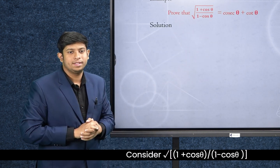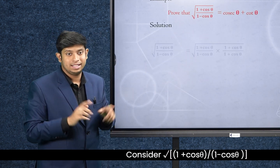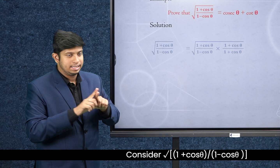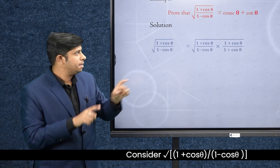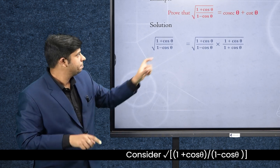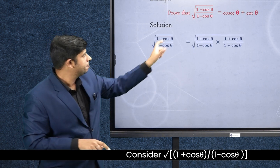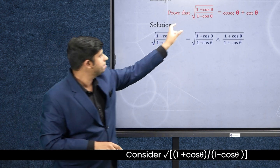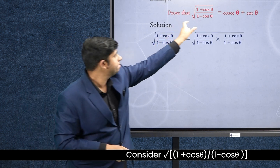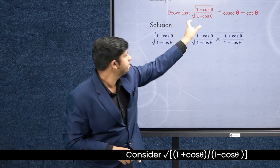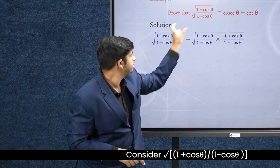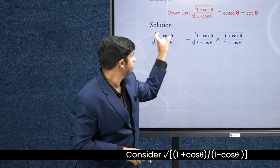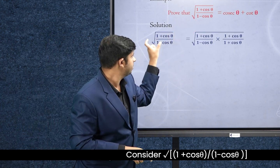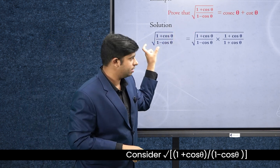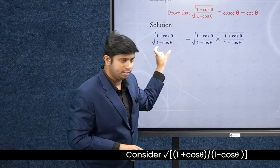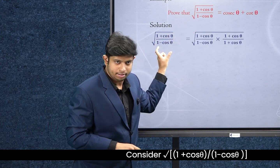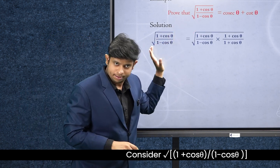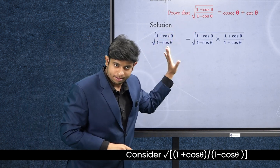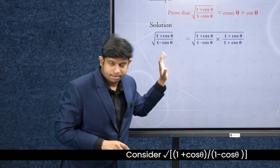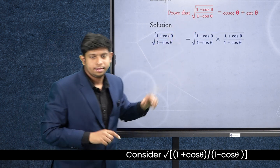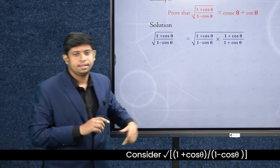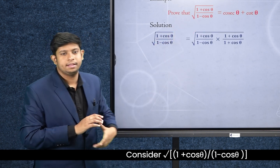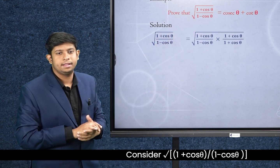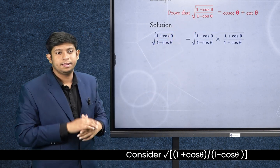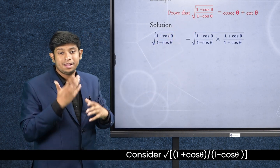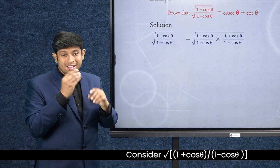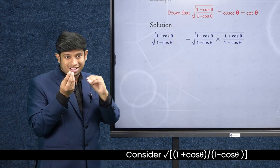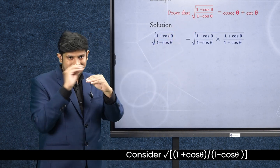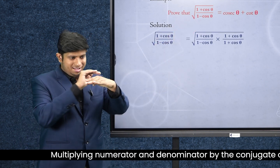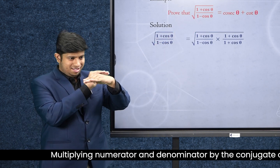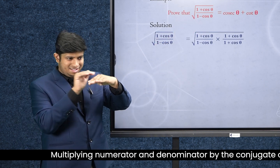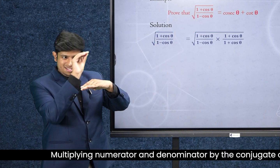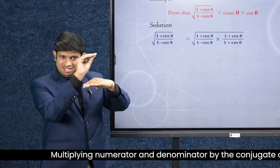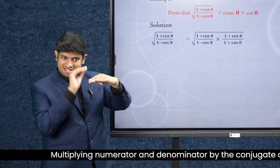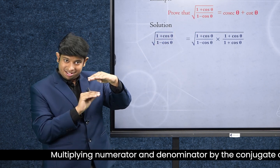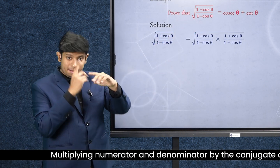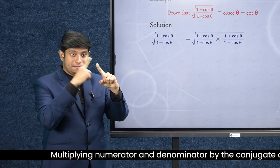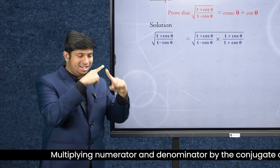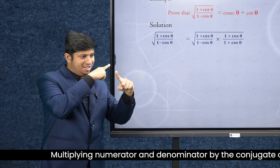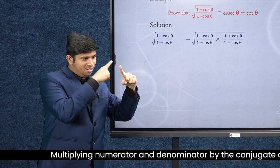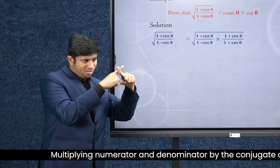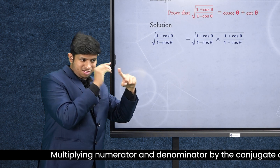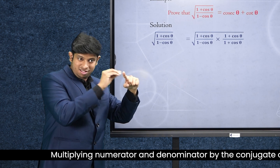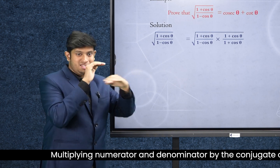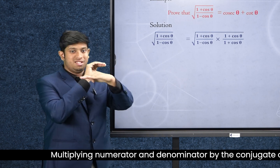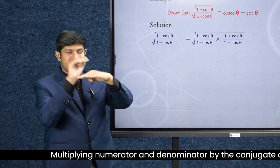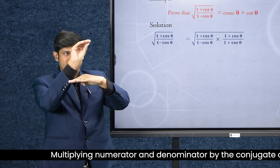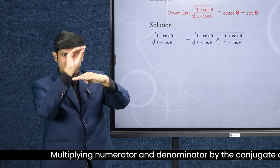consider under root 1 plus cos theta by 1 minus cos theta. Multiply numerator and denominator by the conjugate